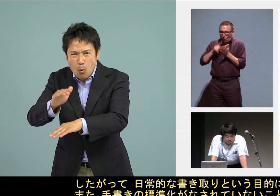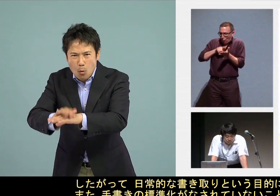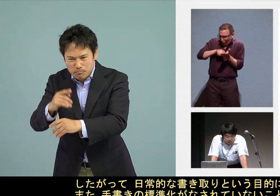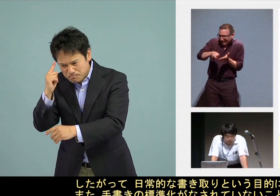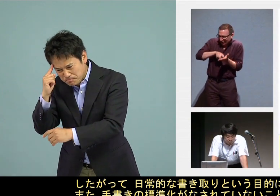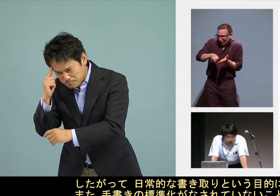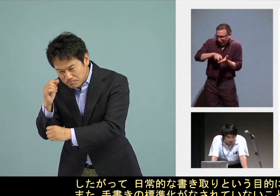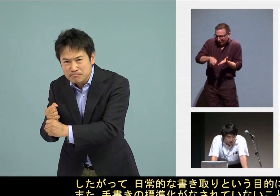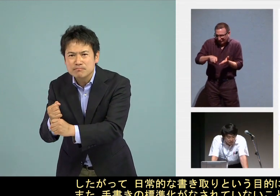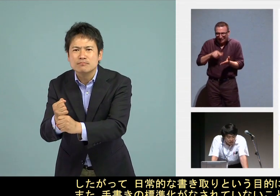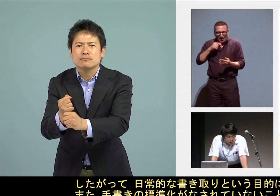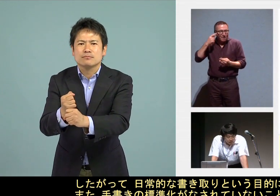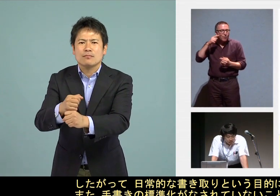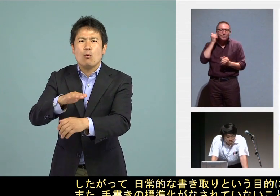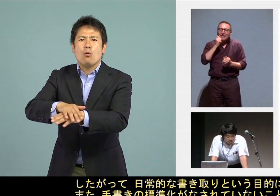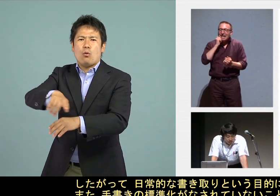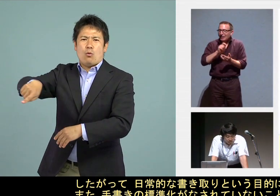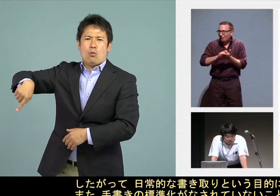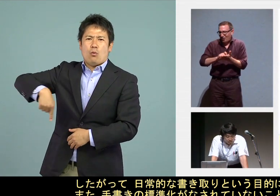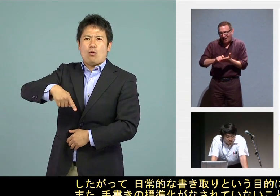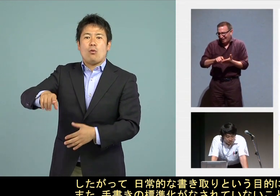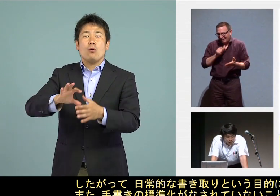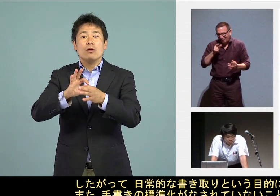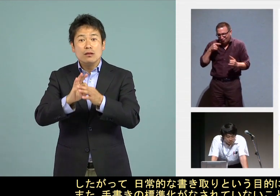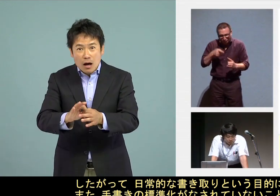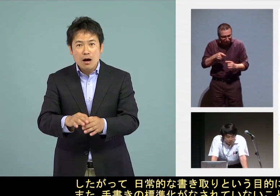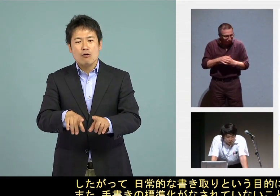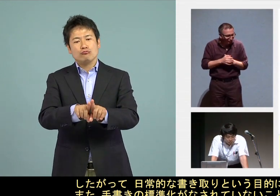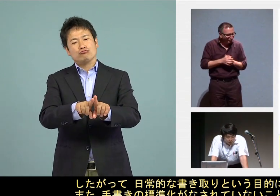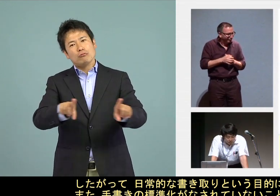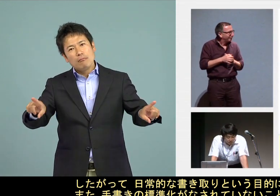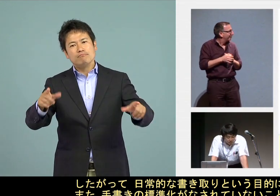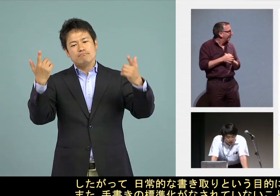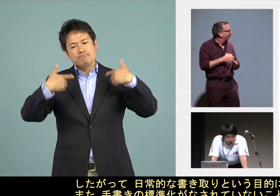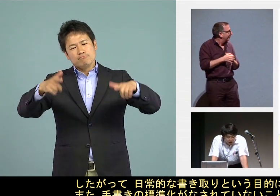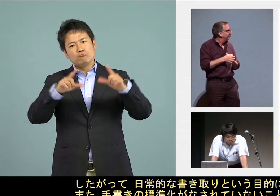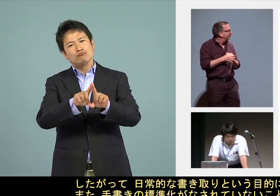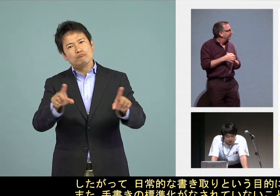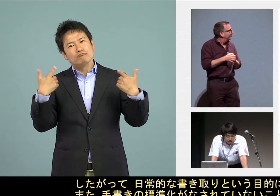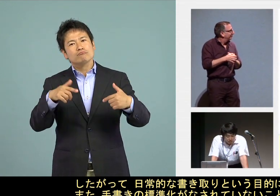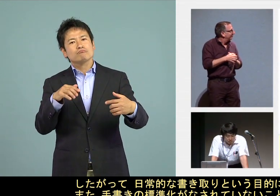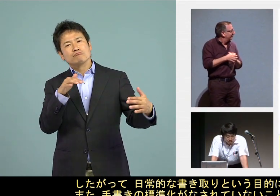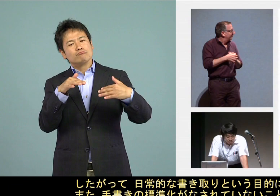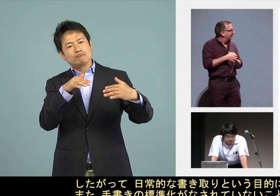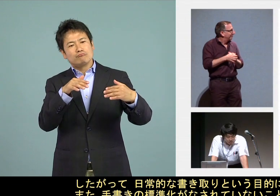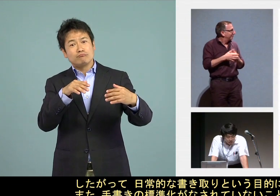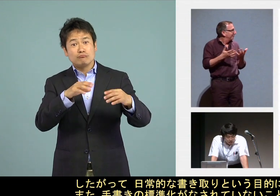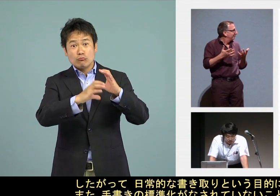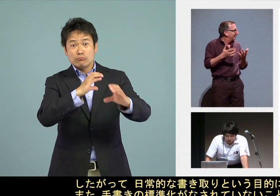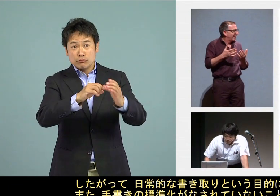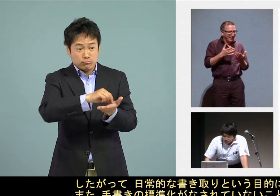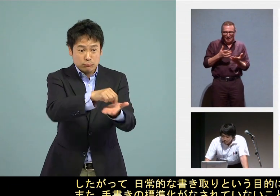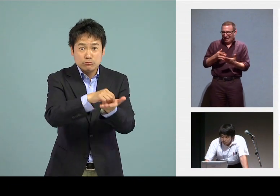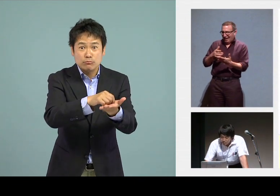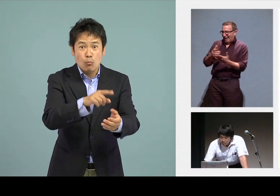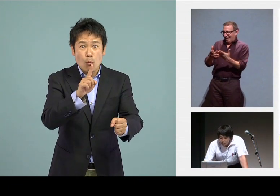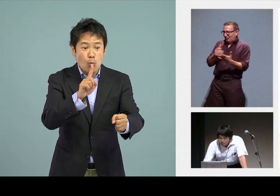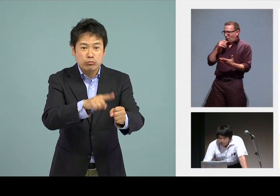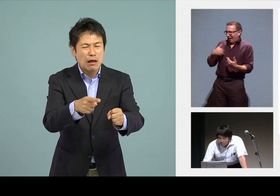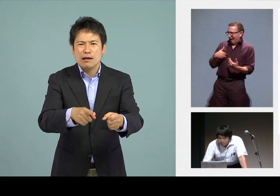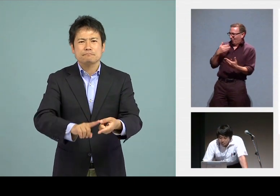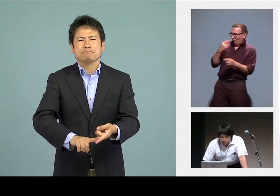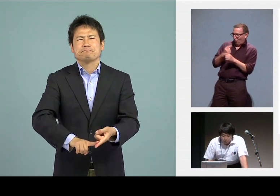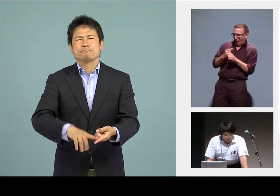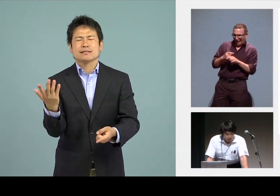of daily writing, and lack of well-documented handwriting standards.